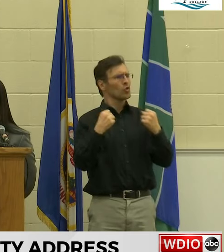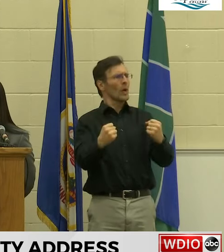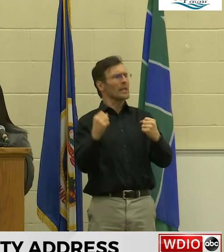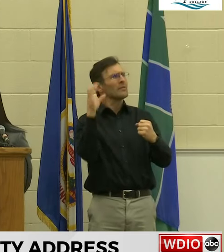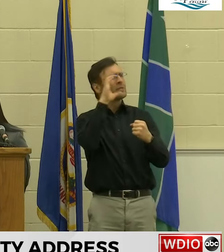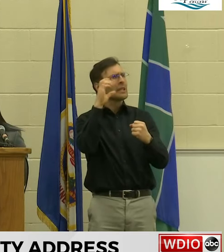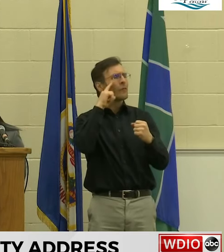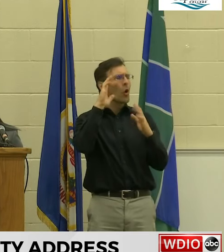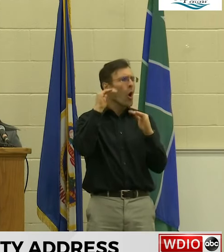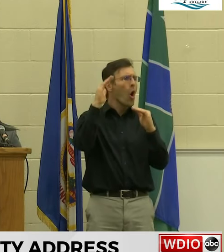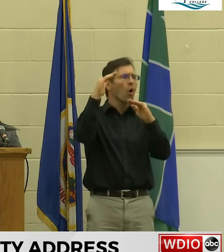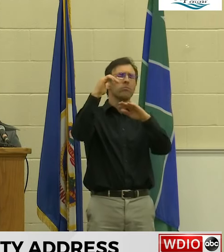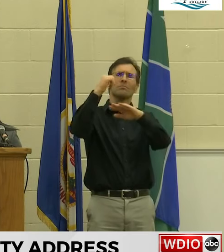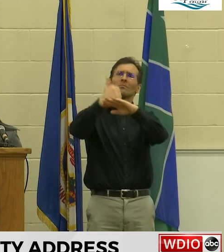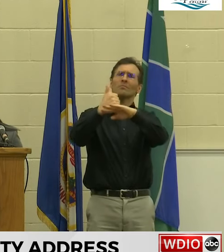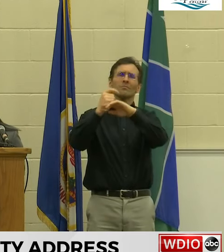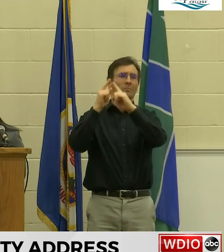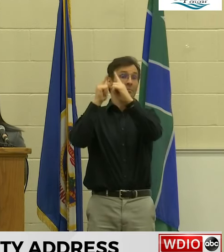power.